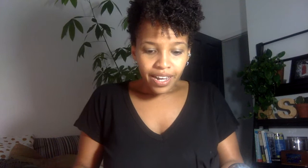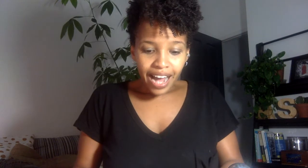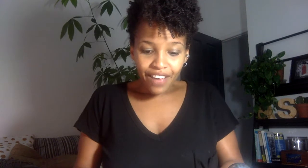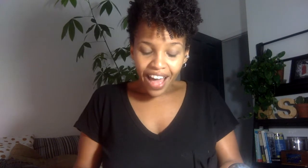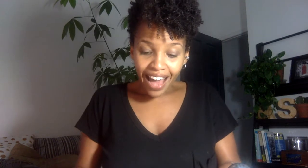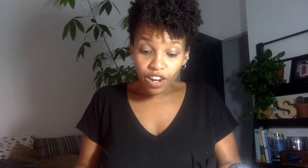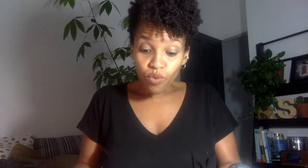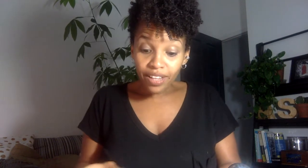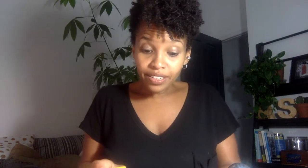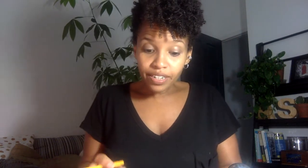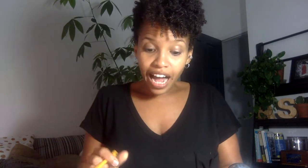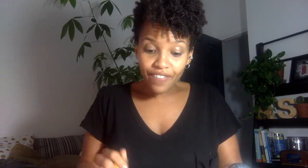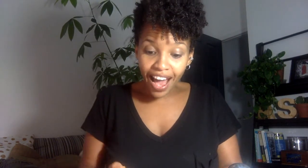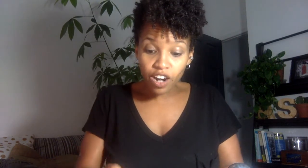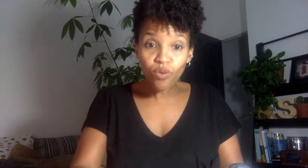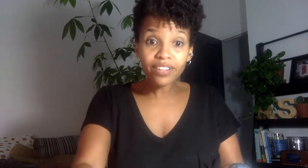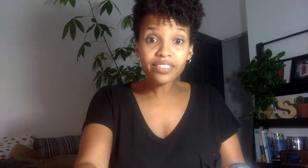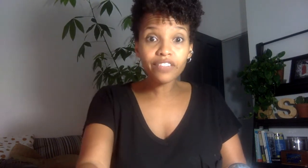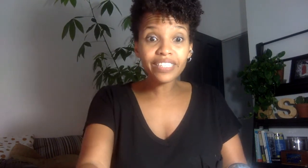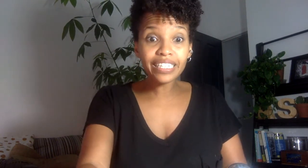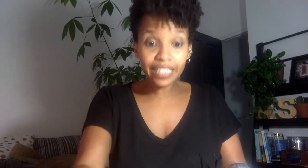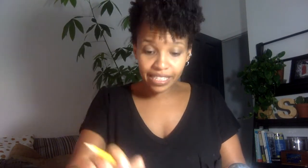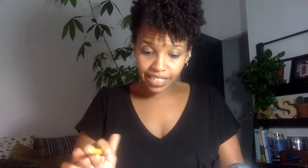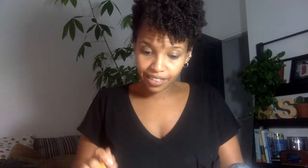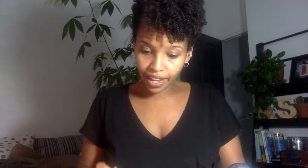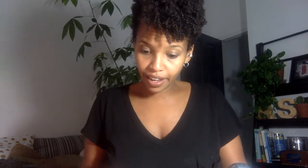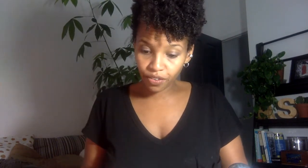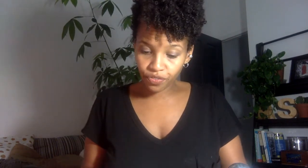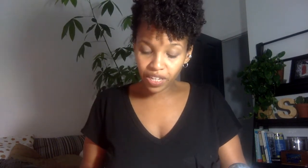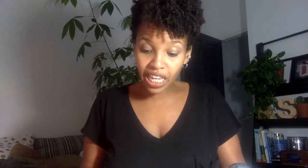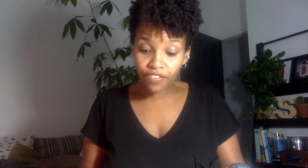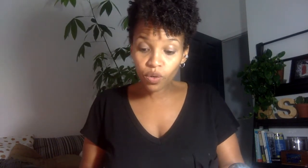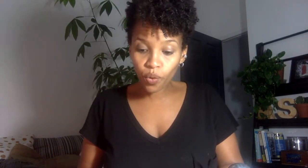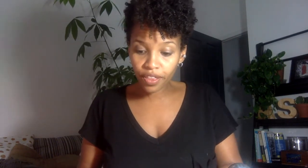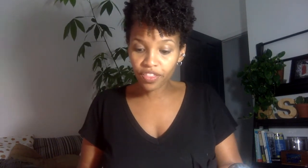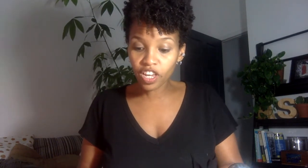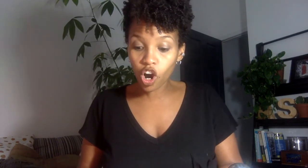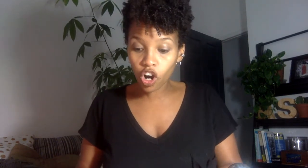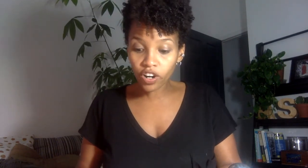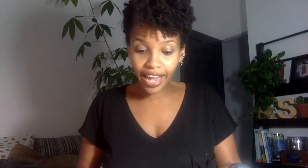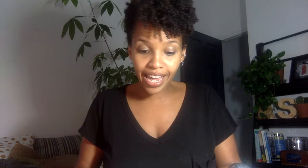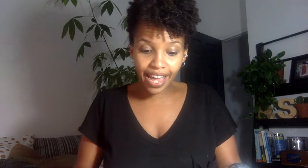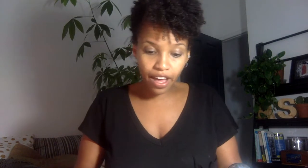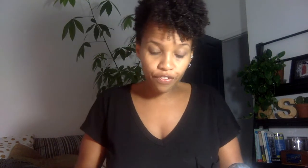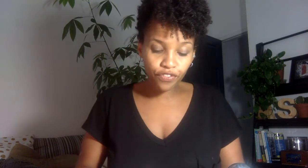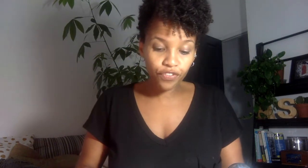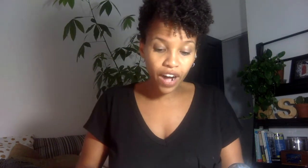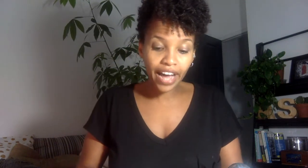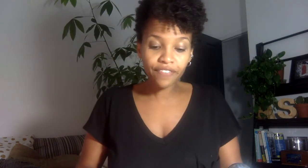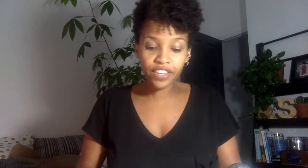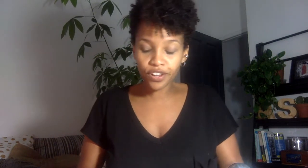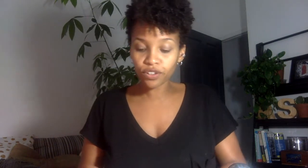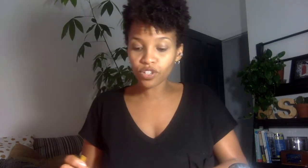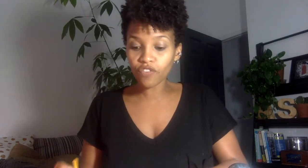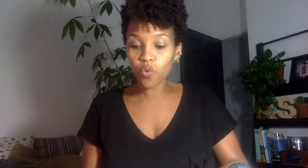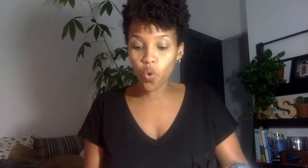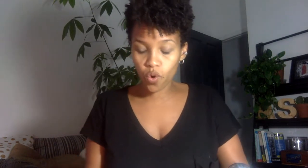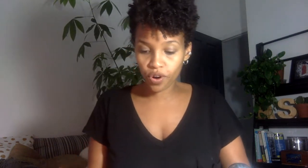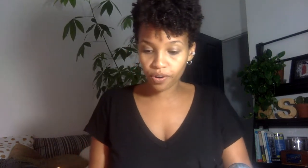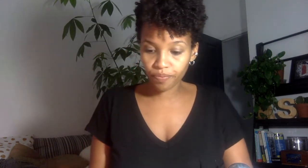I've had a relatively easy life, even with the RAF 5 years of war.